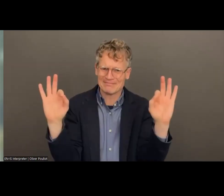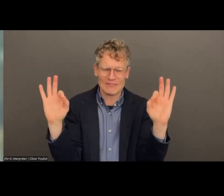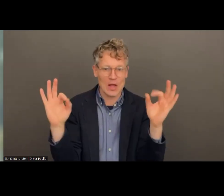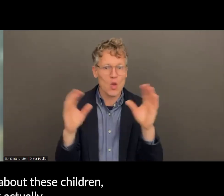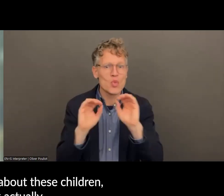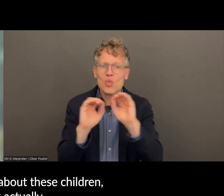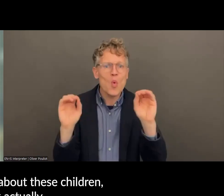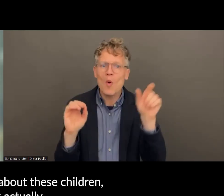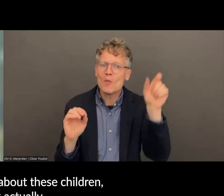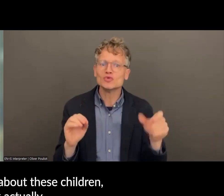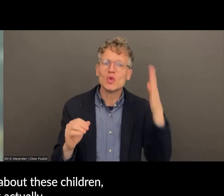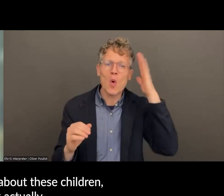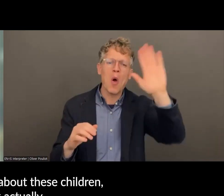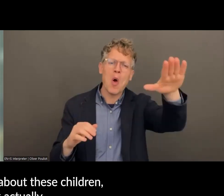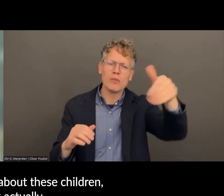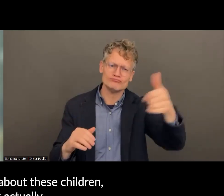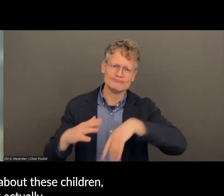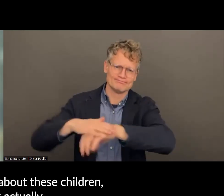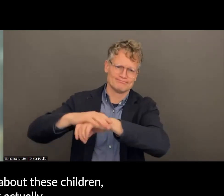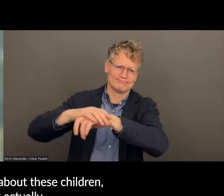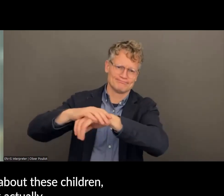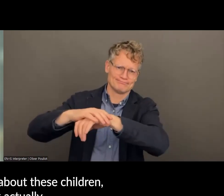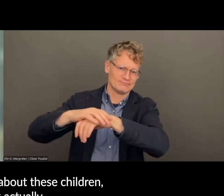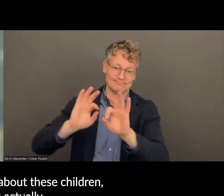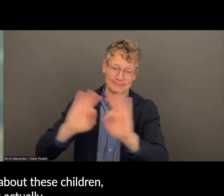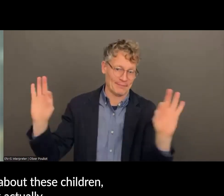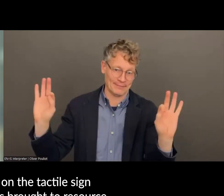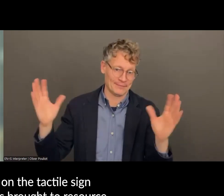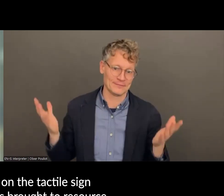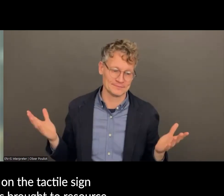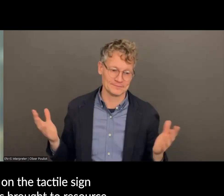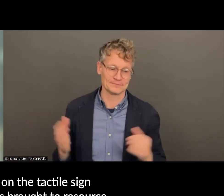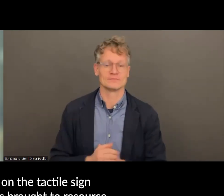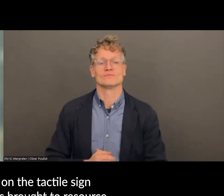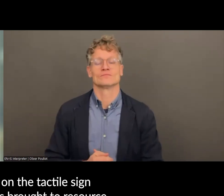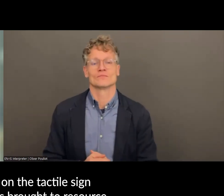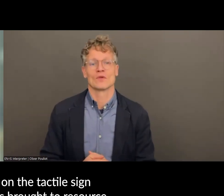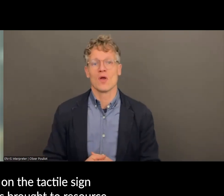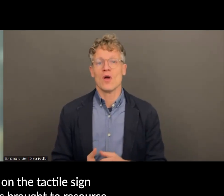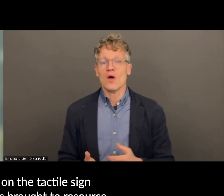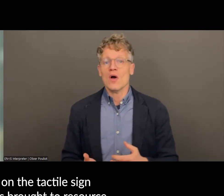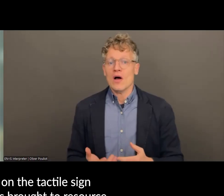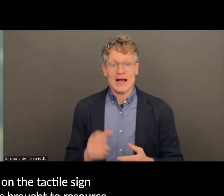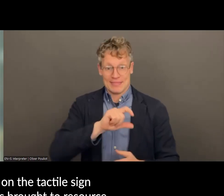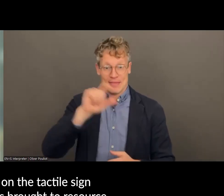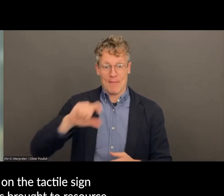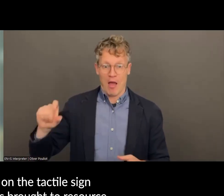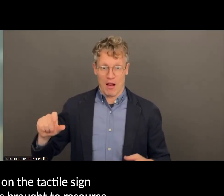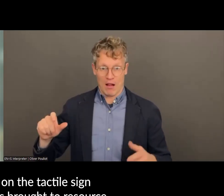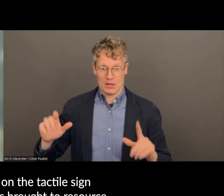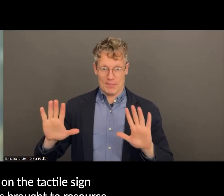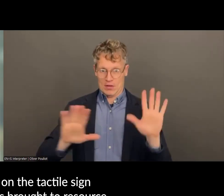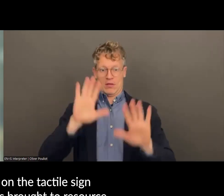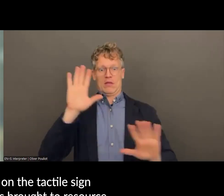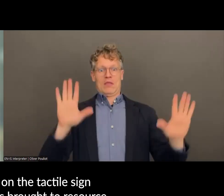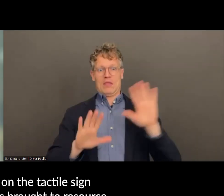language. So when we know about these children, Deepak actually, so we work a